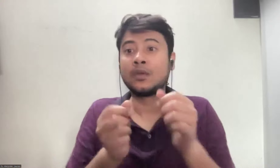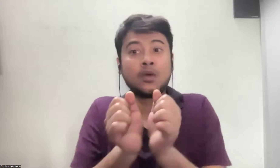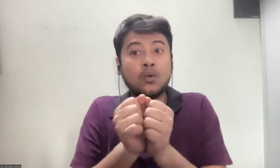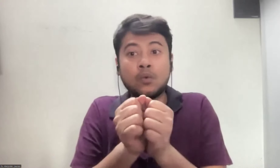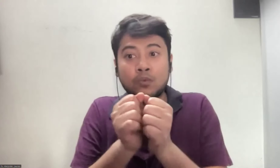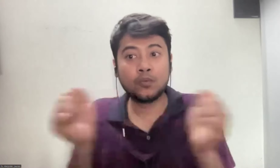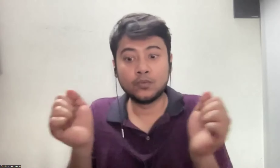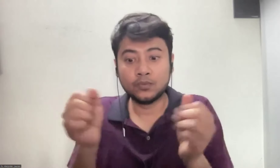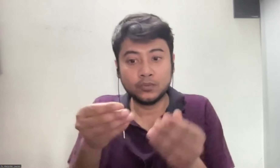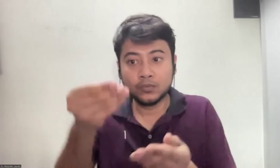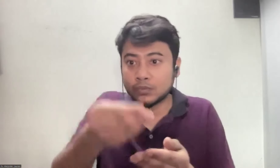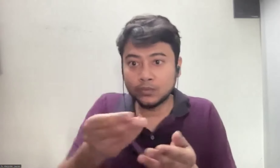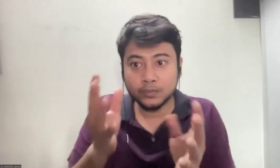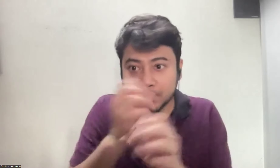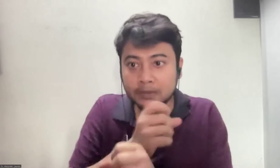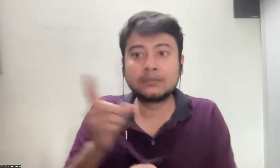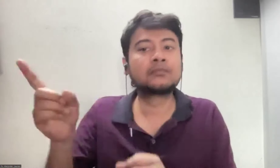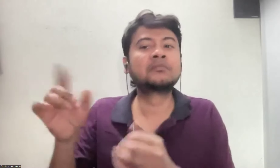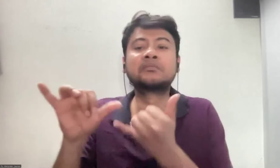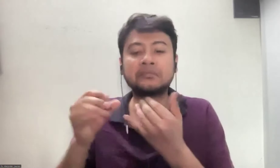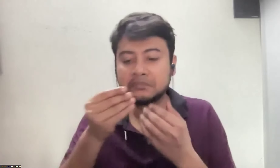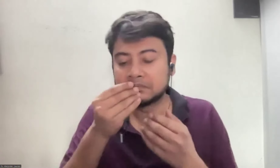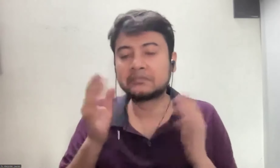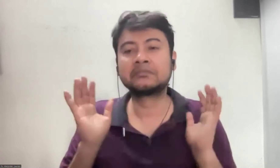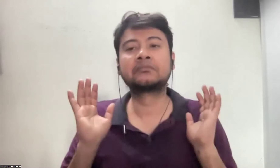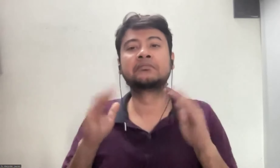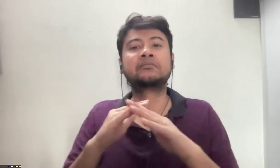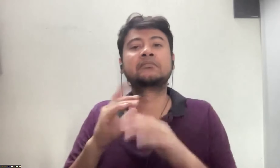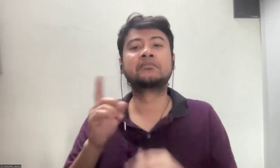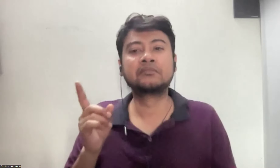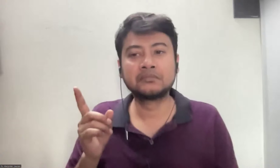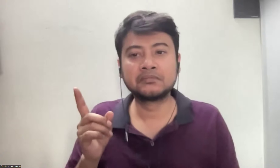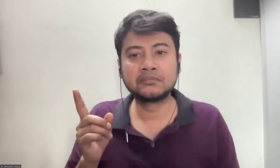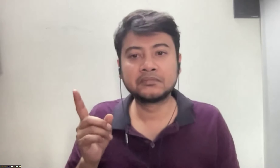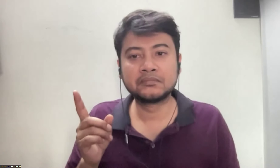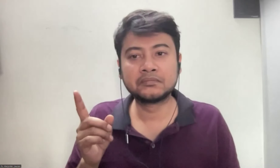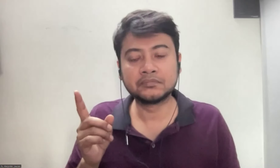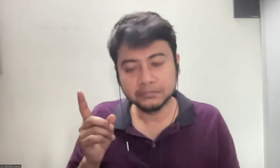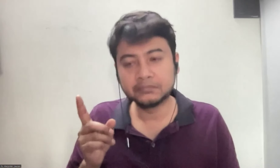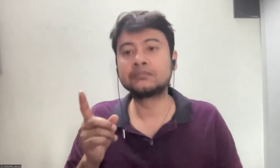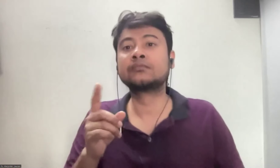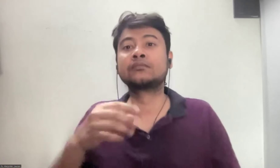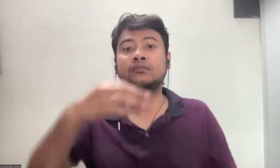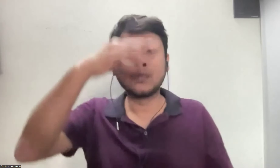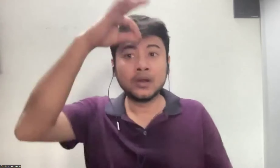And then we see that how devotee is wearing Tulsi mala in, you know, around the neck.